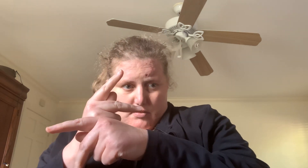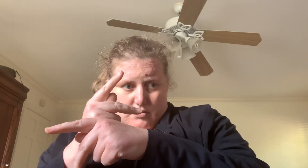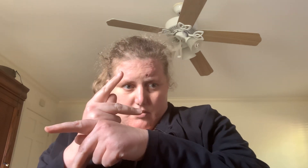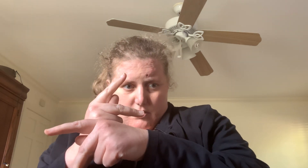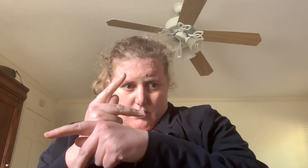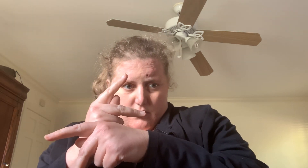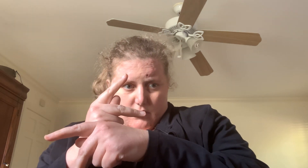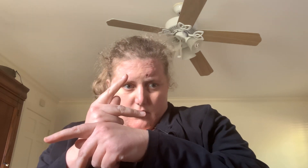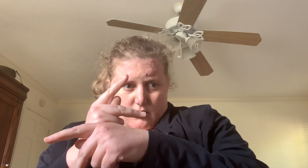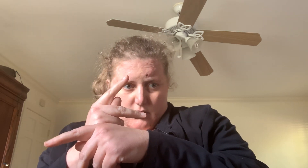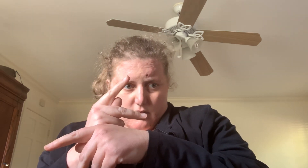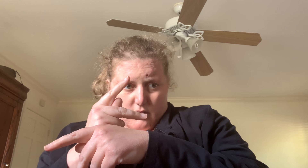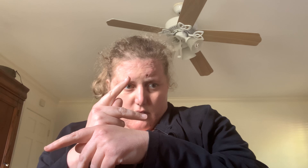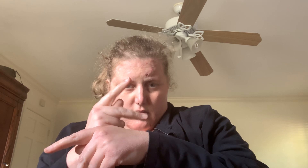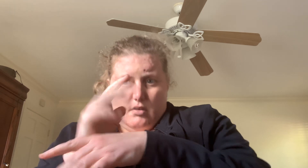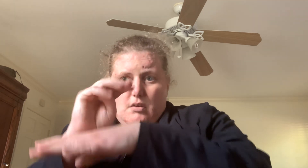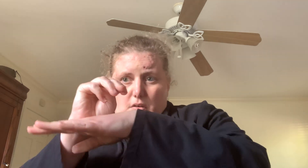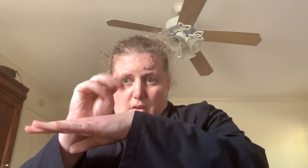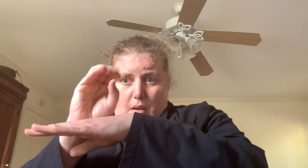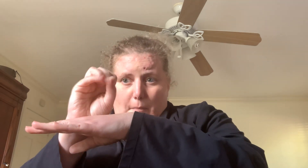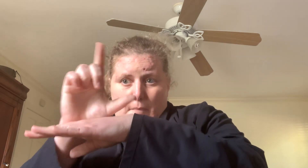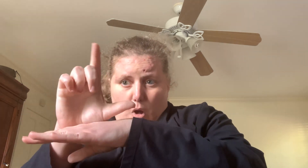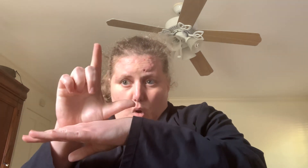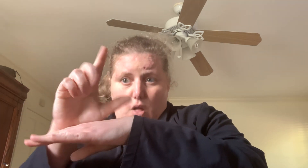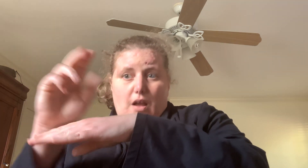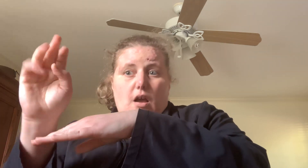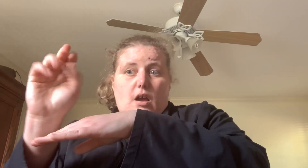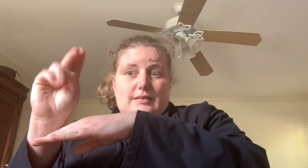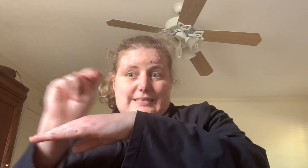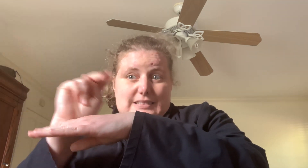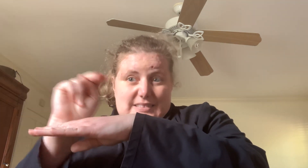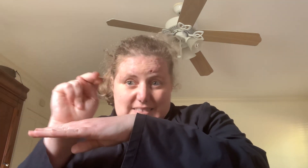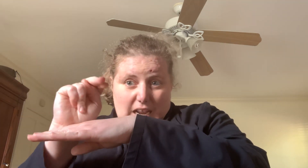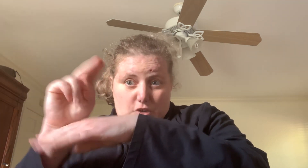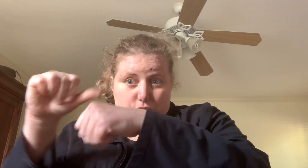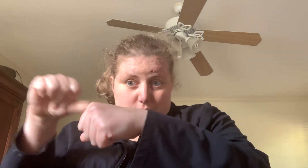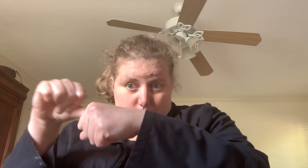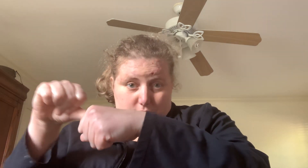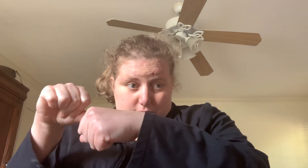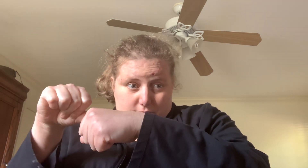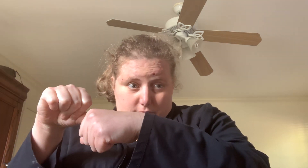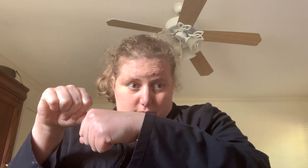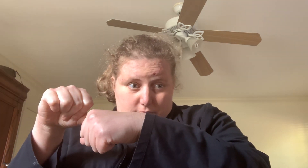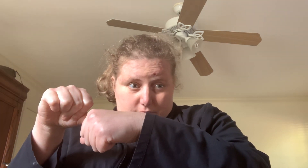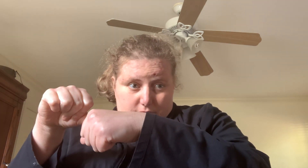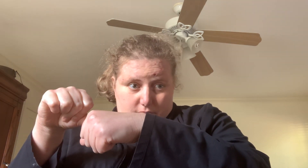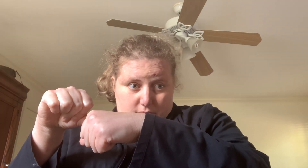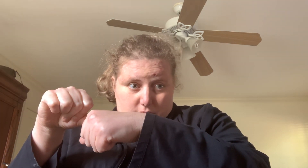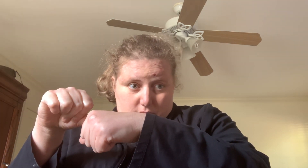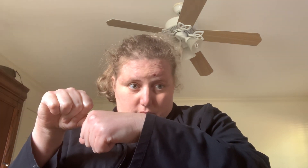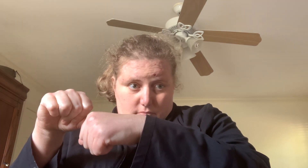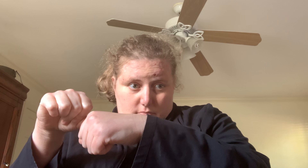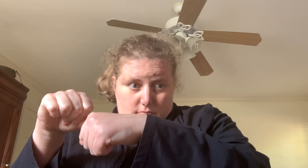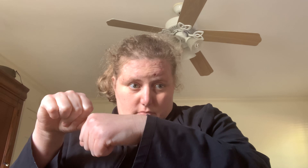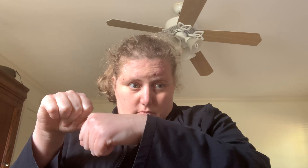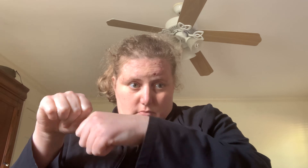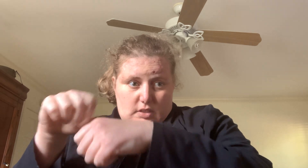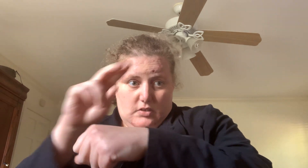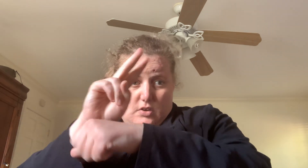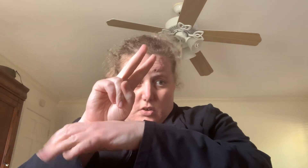by the mole ratio of nitrogen gas to ammonia. So we see that the ratio is 2 moles